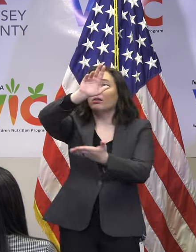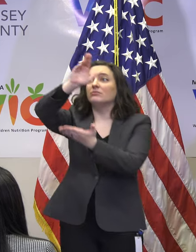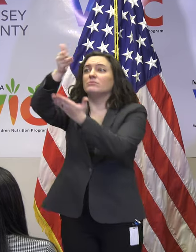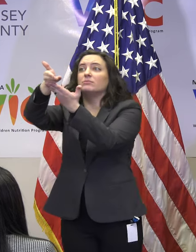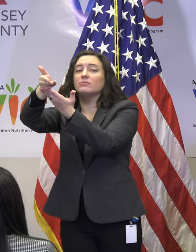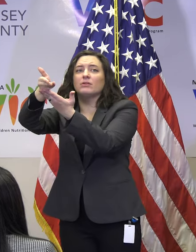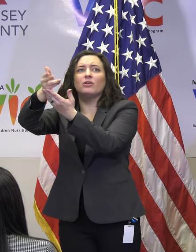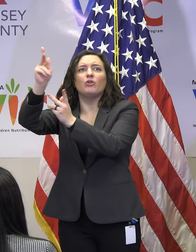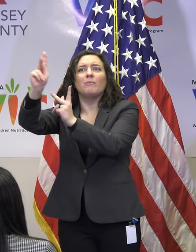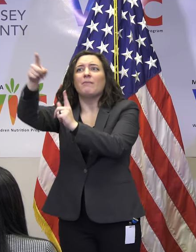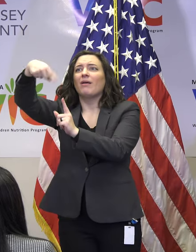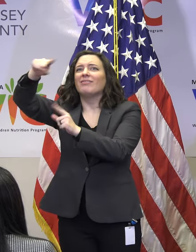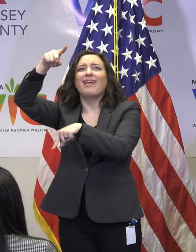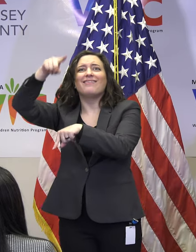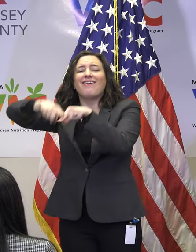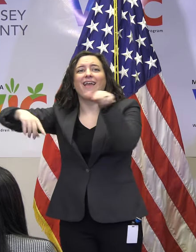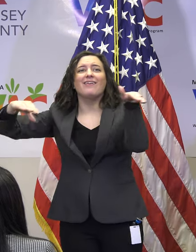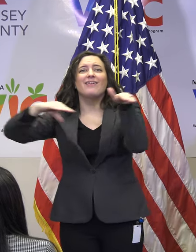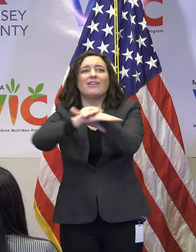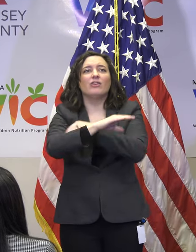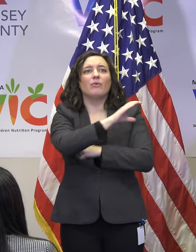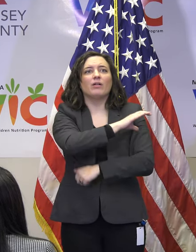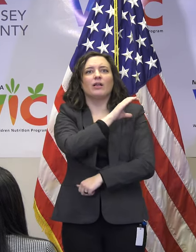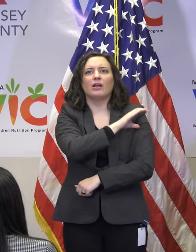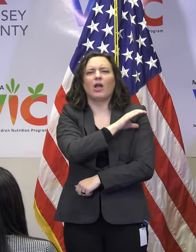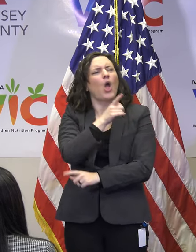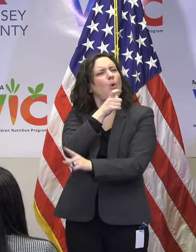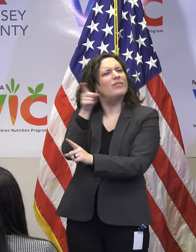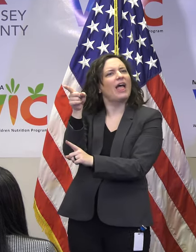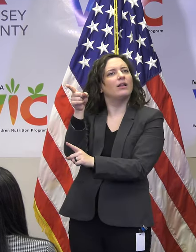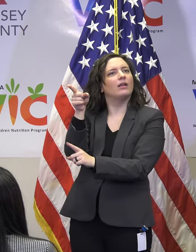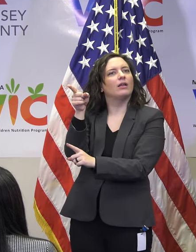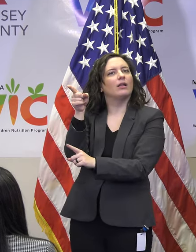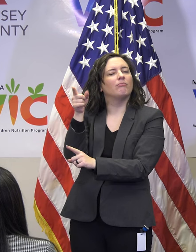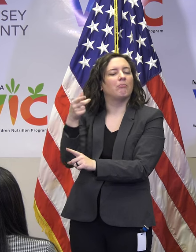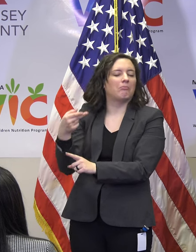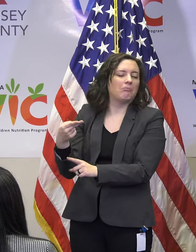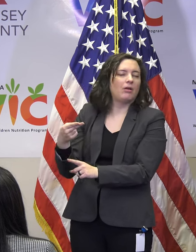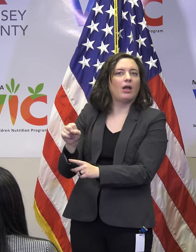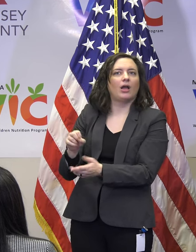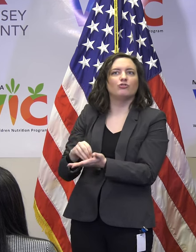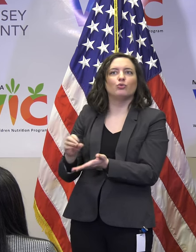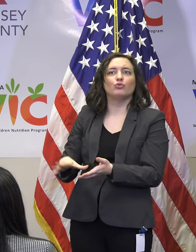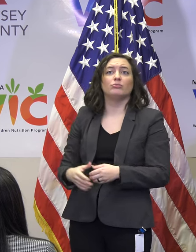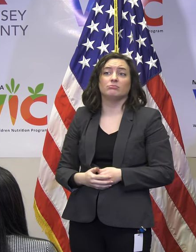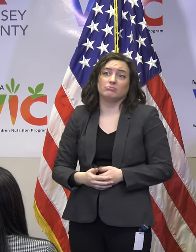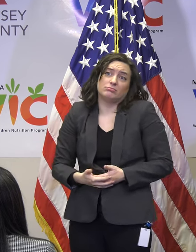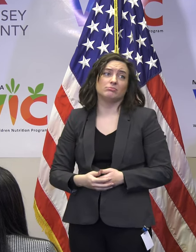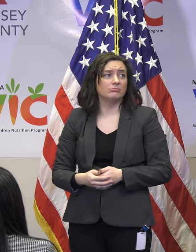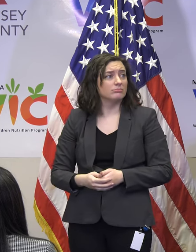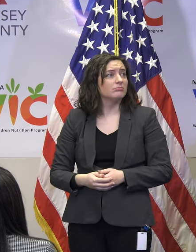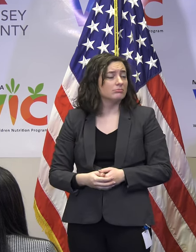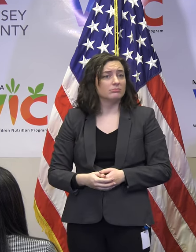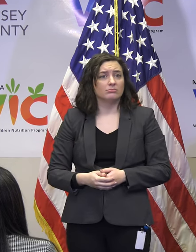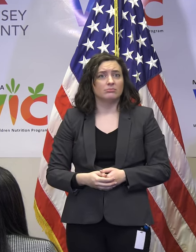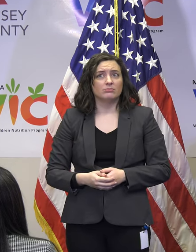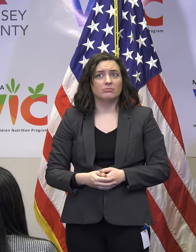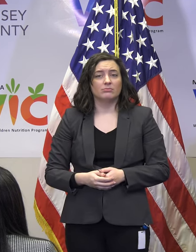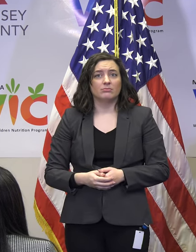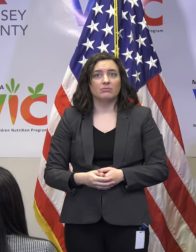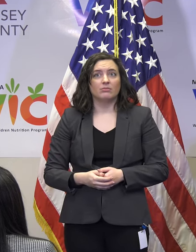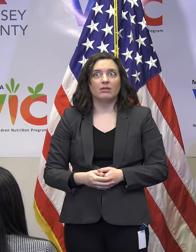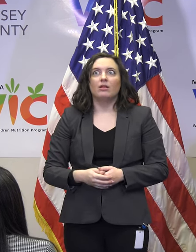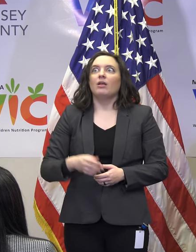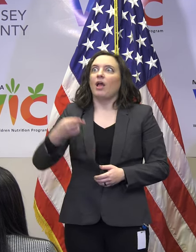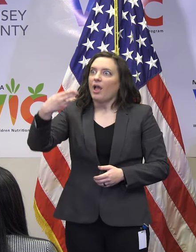clinic. Now, who would those people be? Well, how about high school students? You know, high school students who absolutely